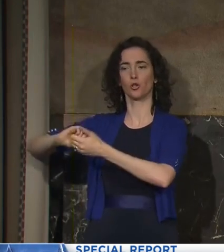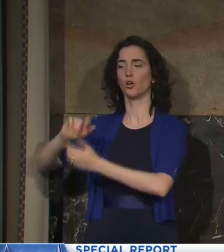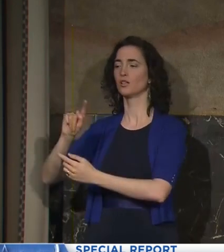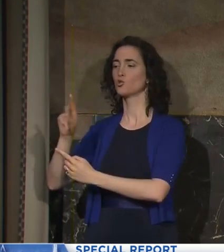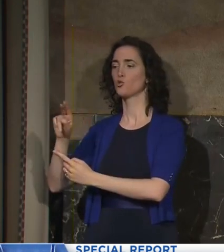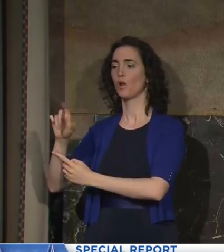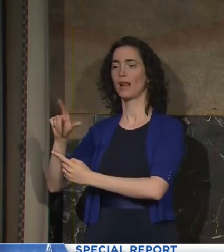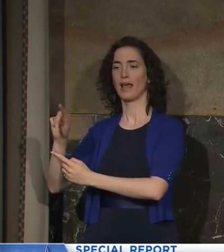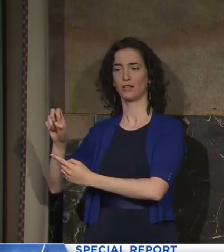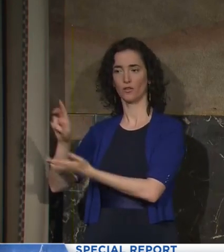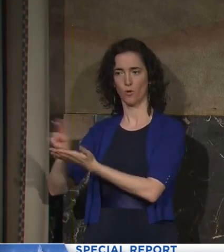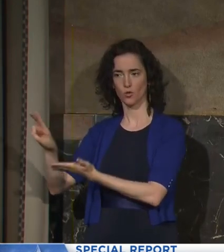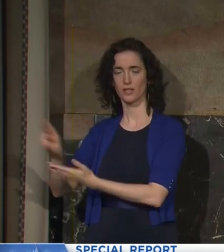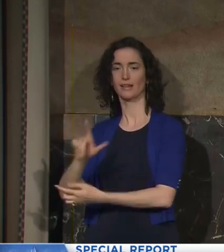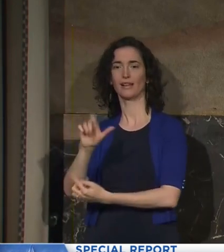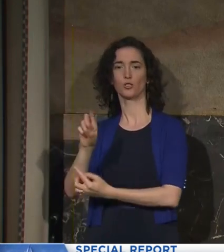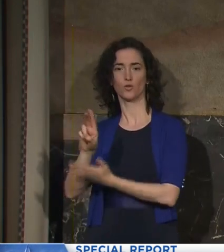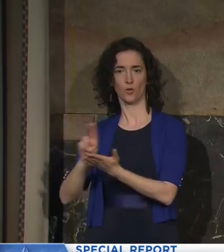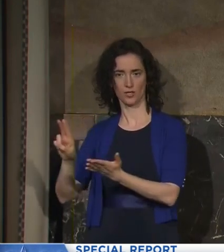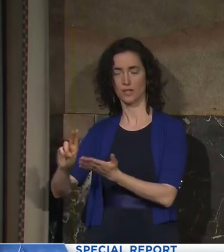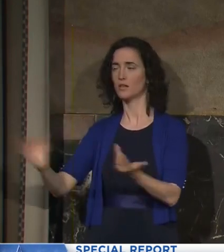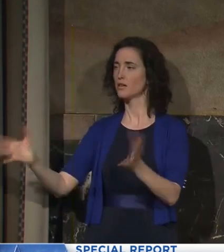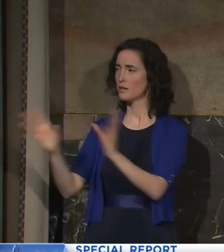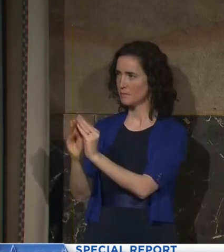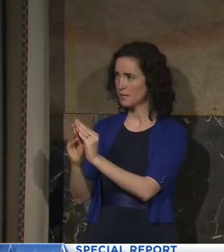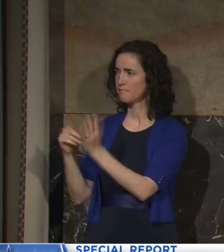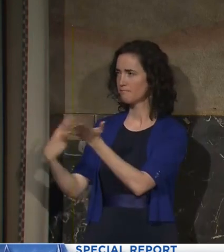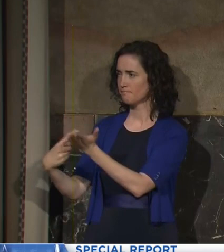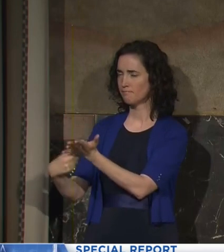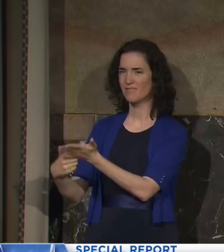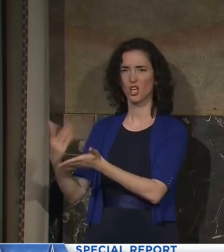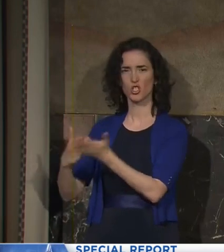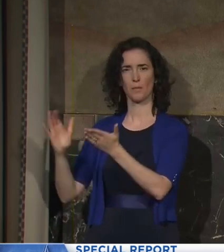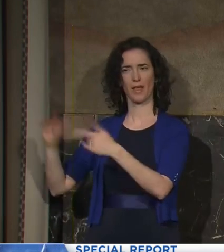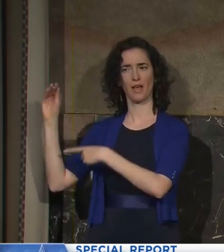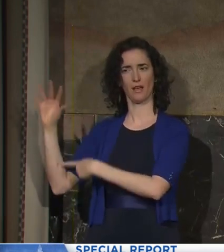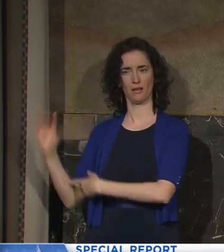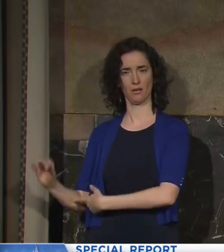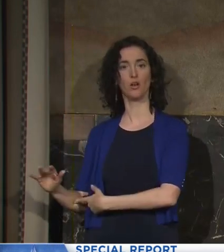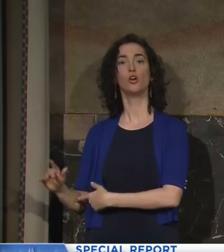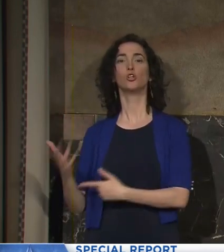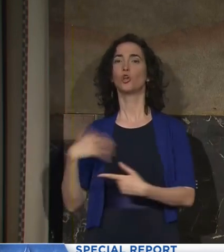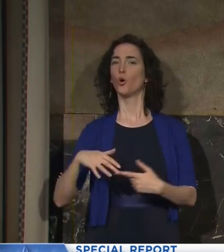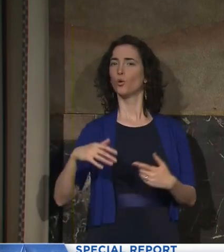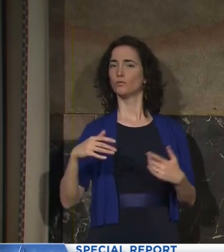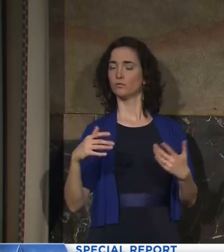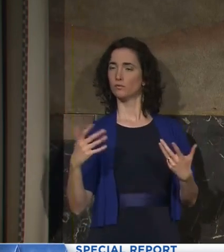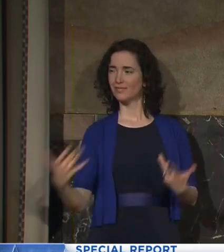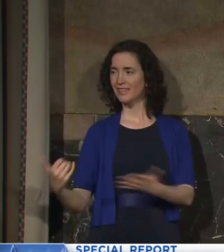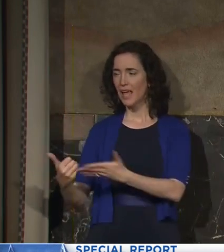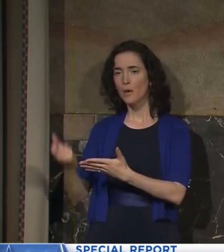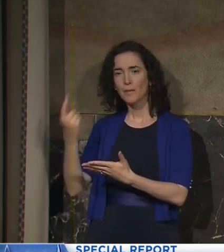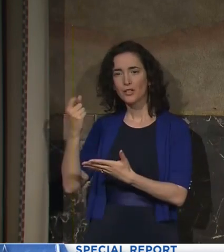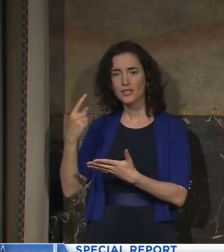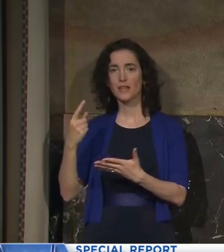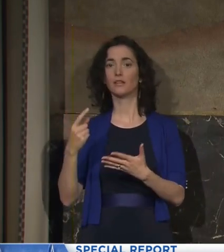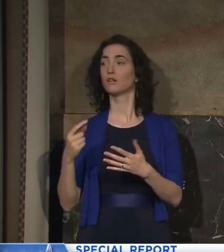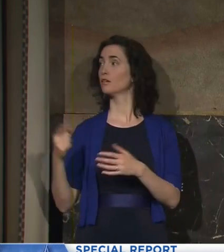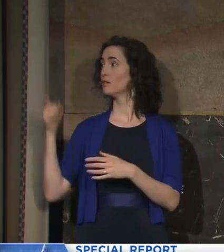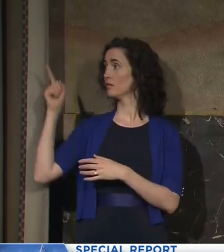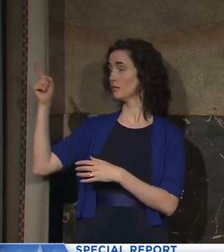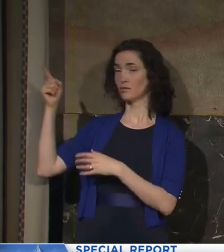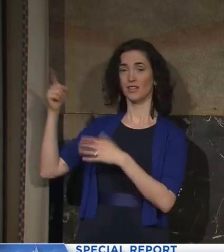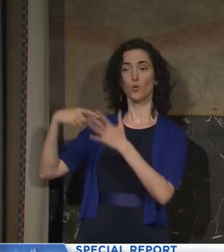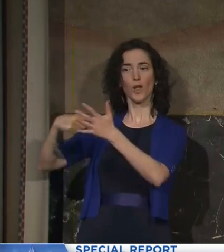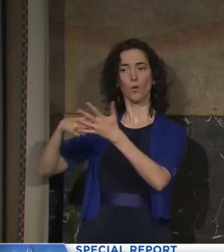have, some of which we're going to show you here to understand the trends that we're seeing in the three gating criteria for cases